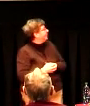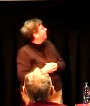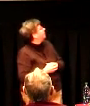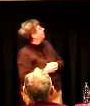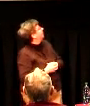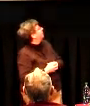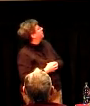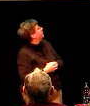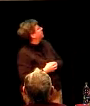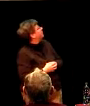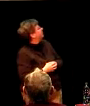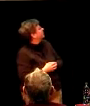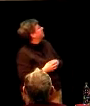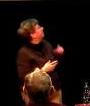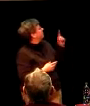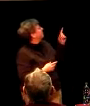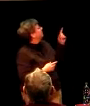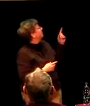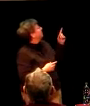But this is our polar vortex.